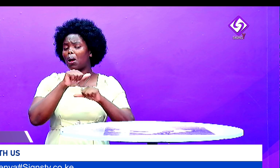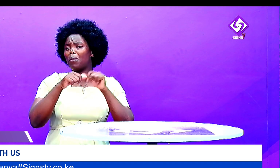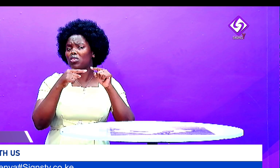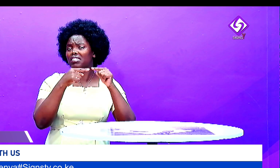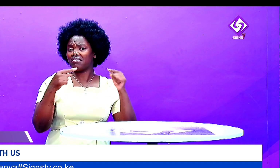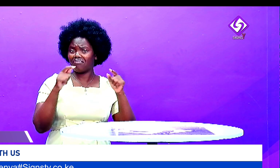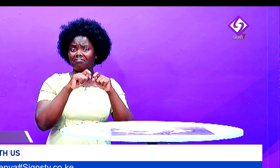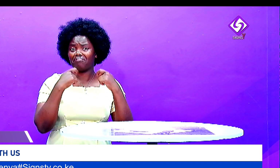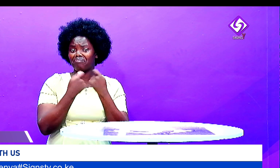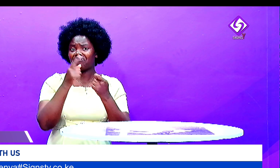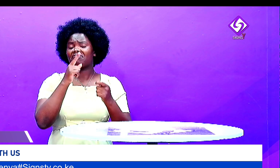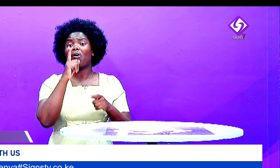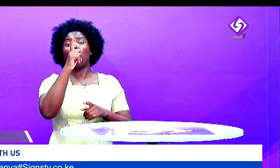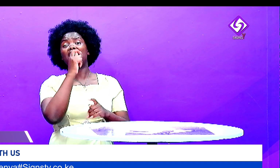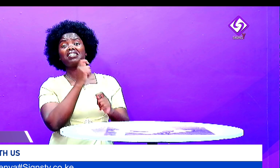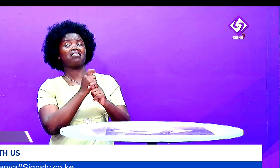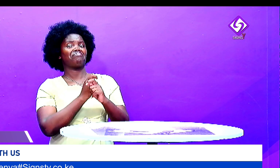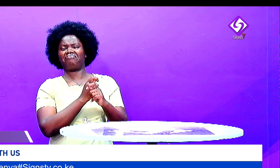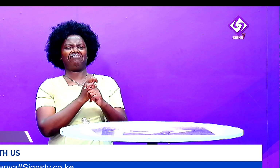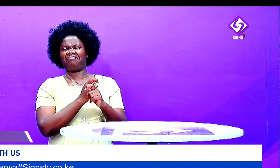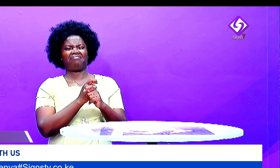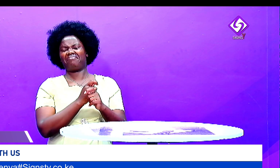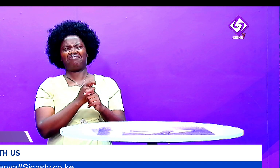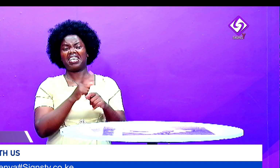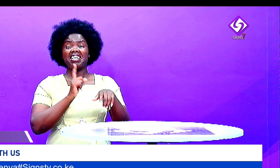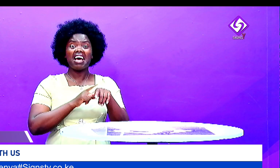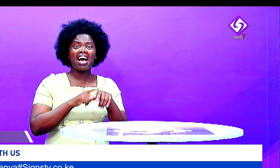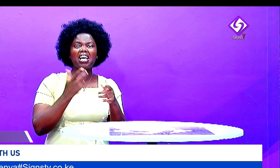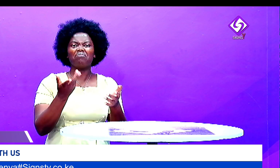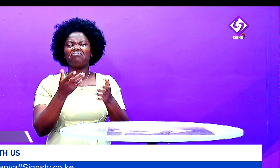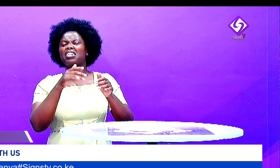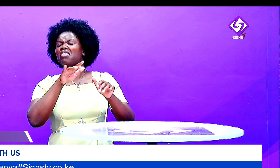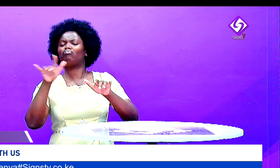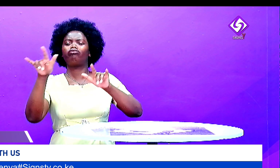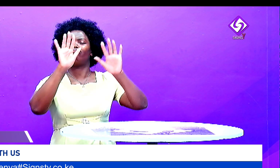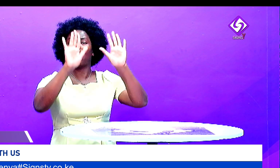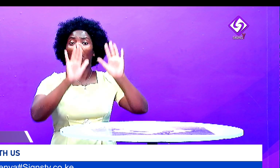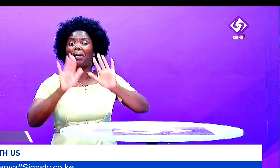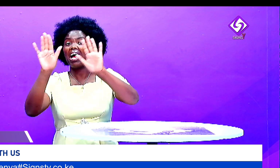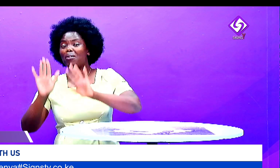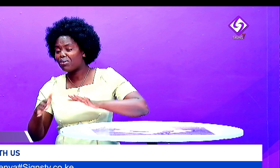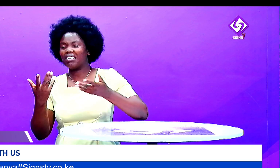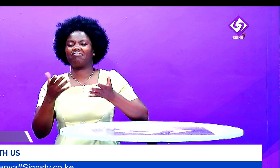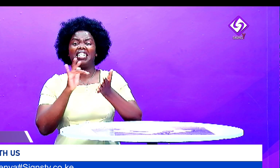President William Ruto has dismissed the opposition's one-term slogan, insisting